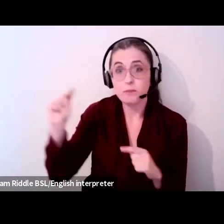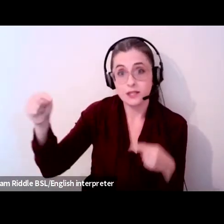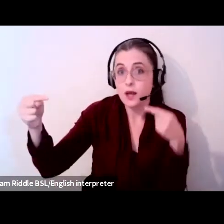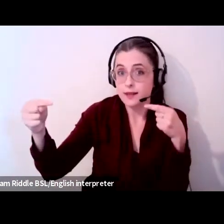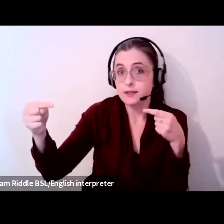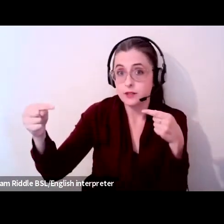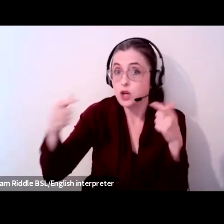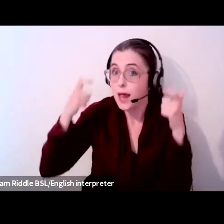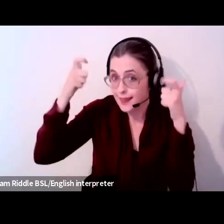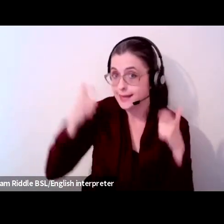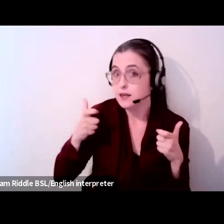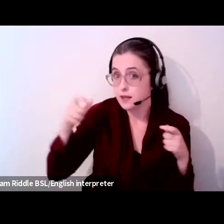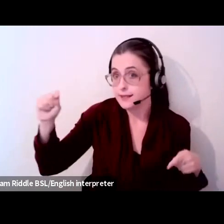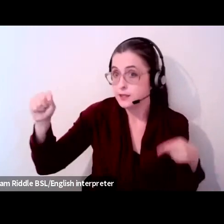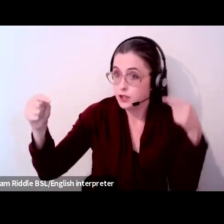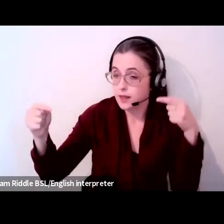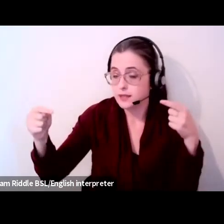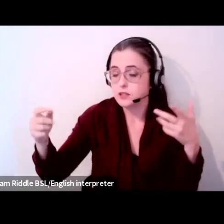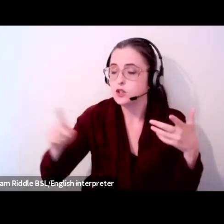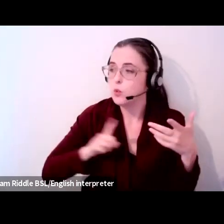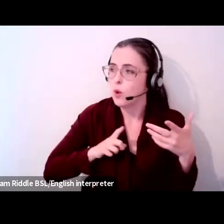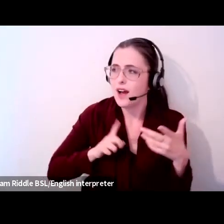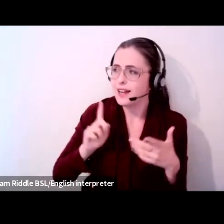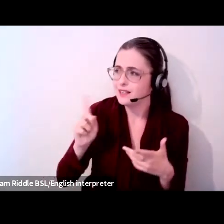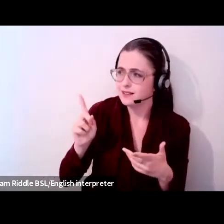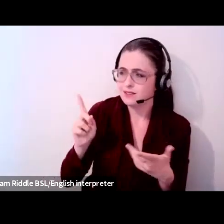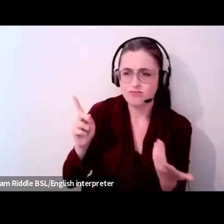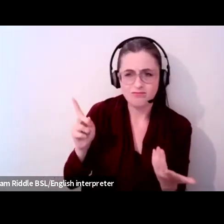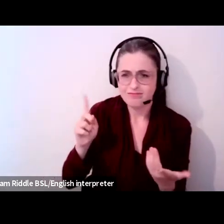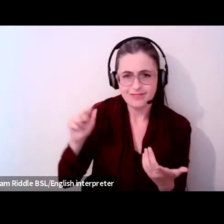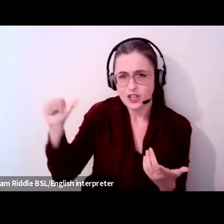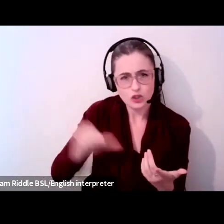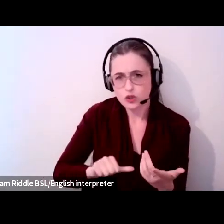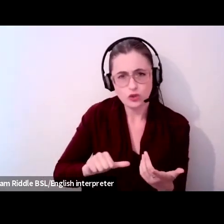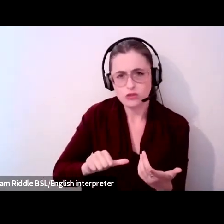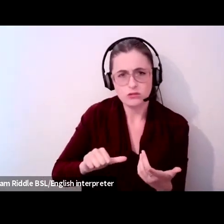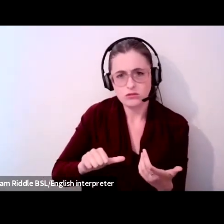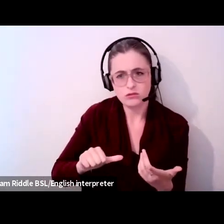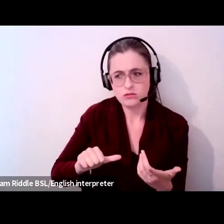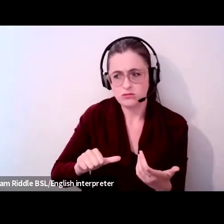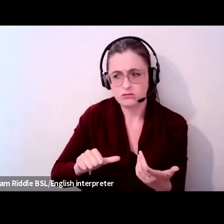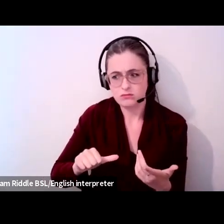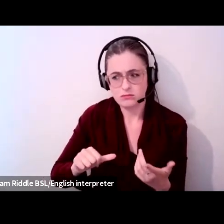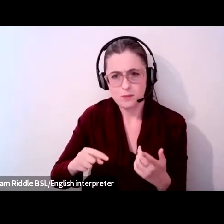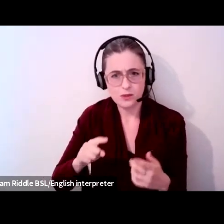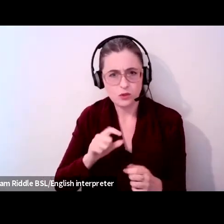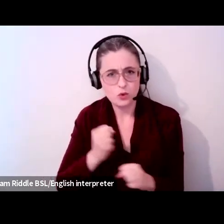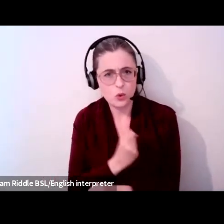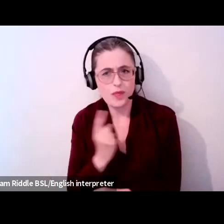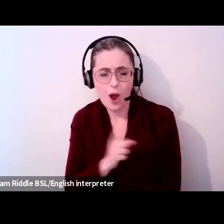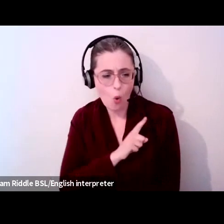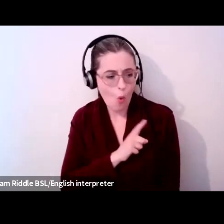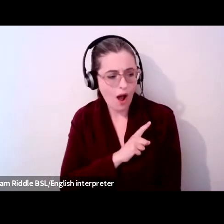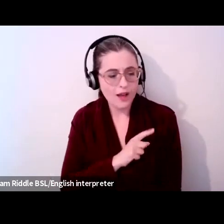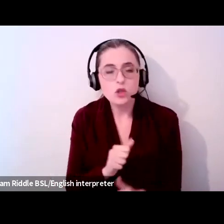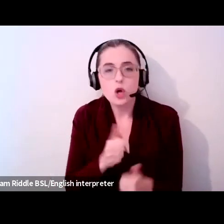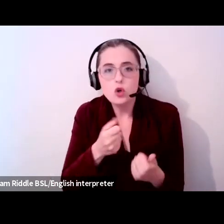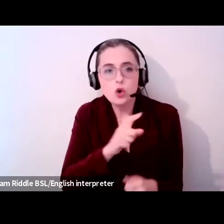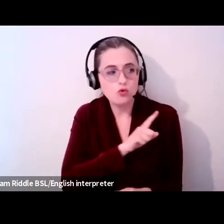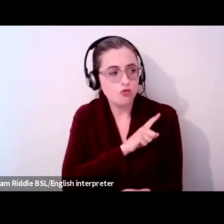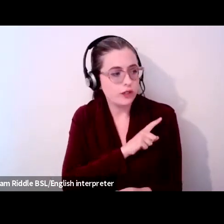challenged legally. We don't think they can do that, especially when there was a good reason why that direct